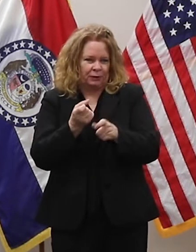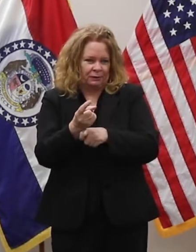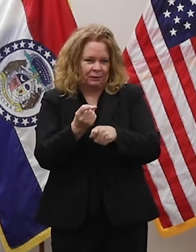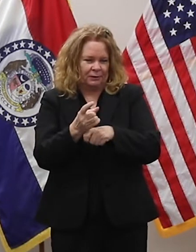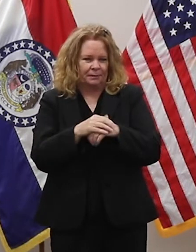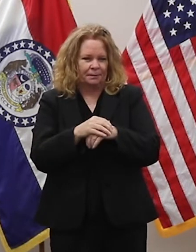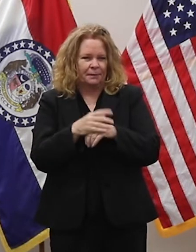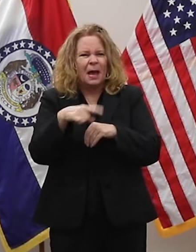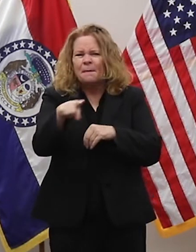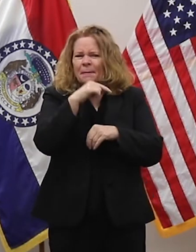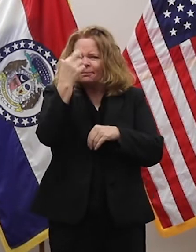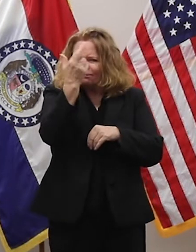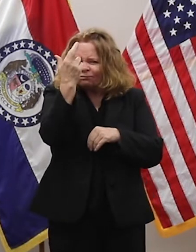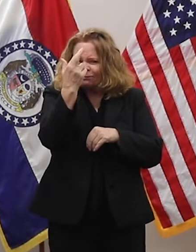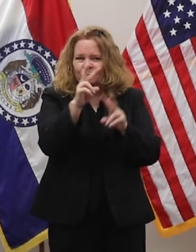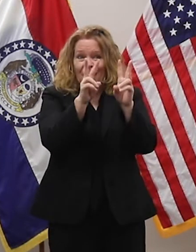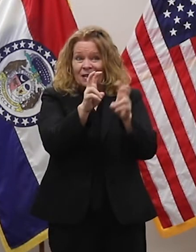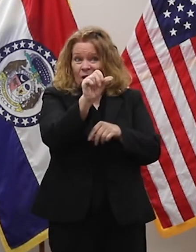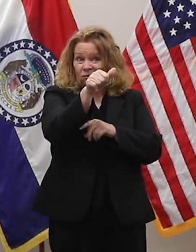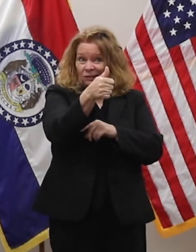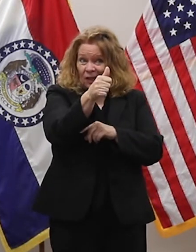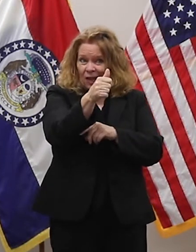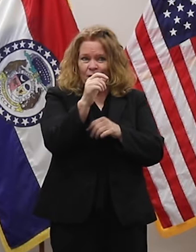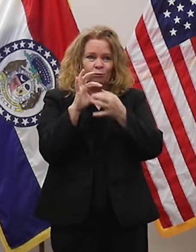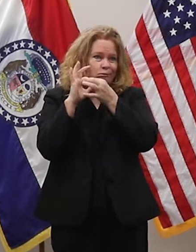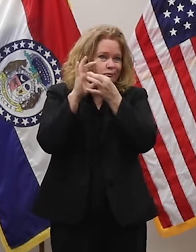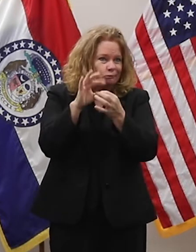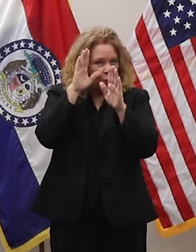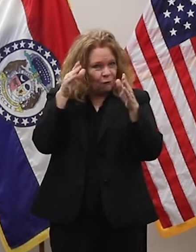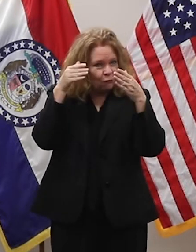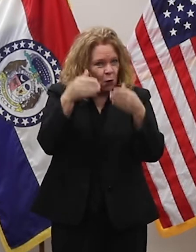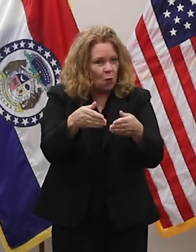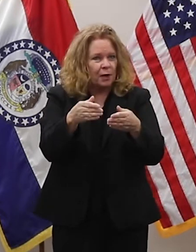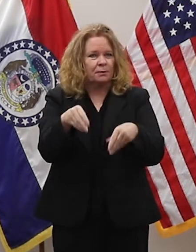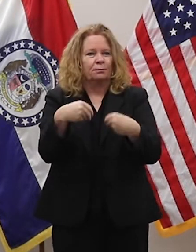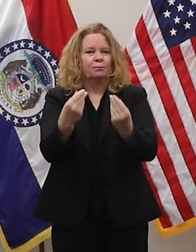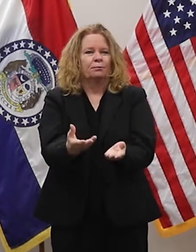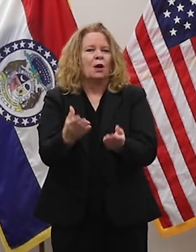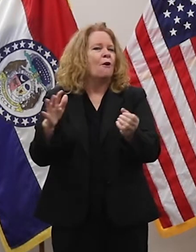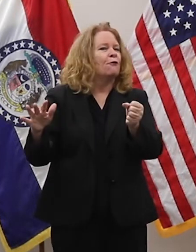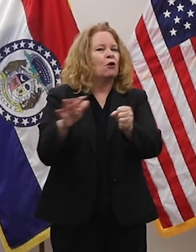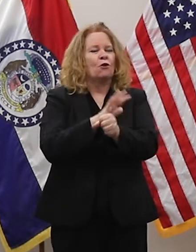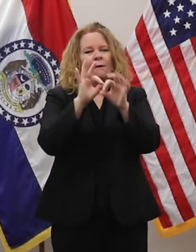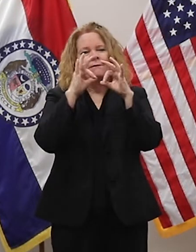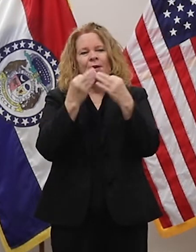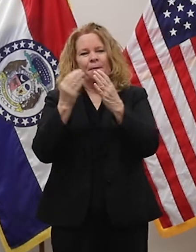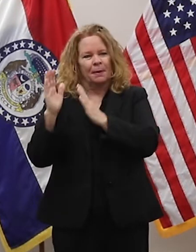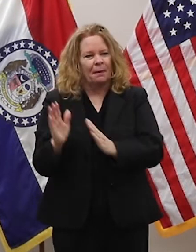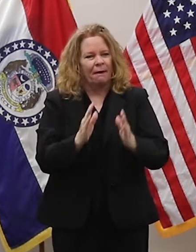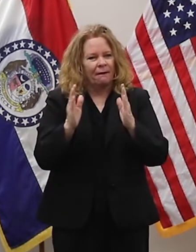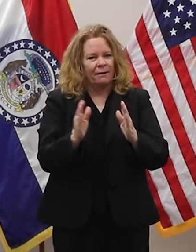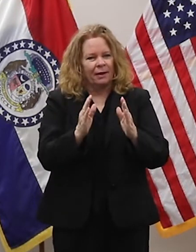unaware, Title X is the only federal grant program dedicated solely to providing individuals with comprehensive family planning